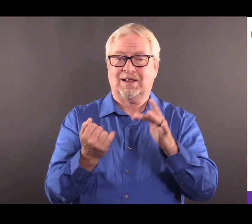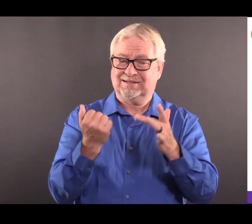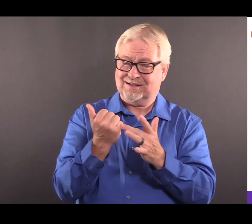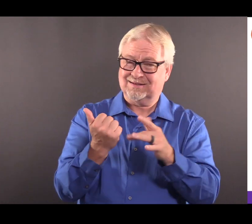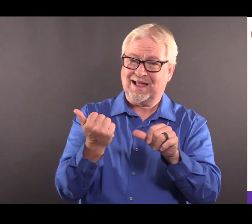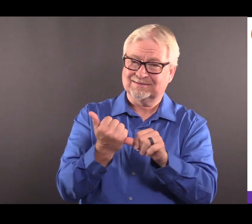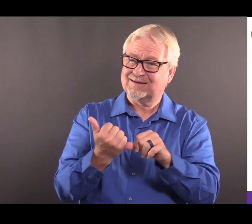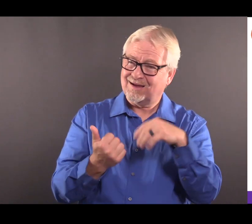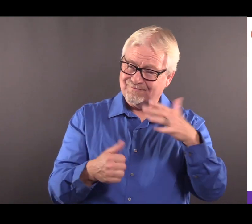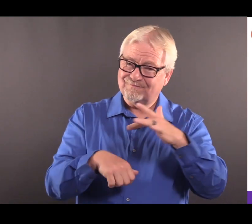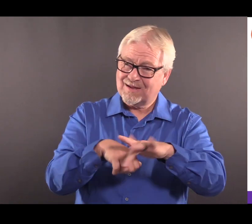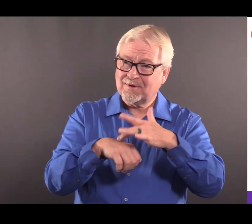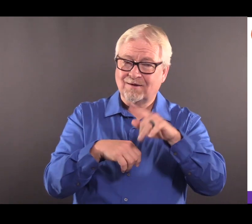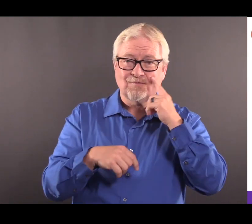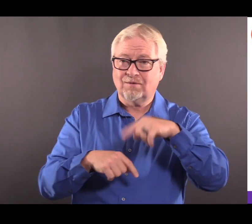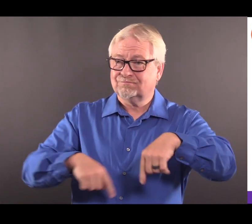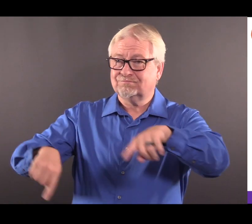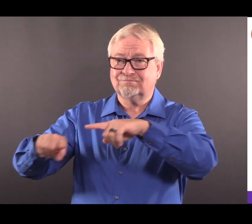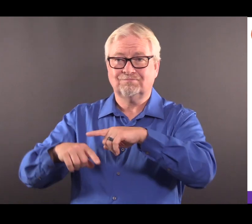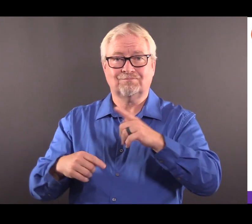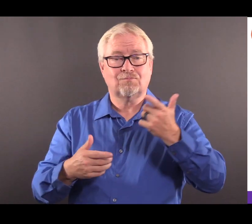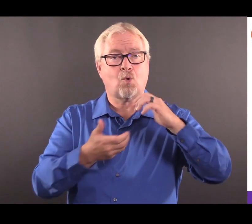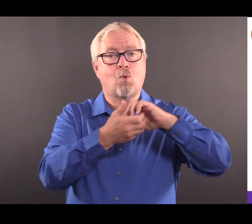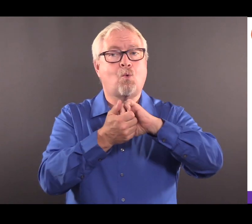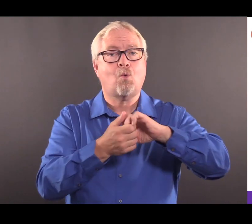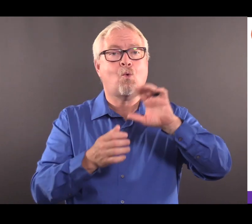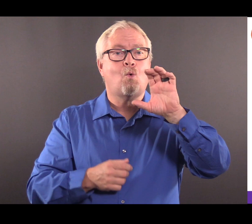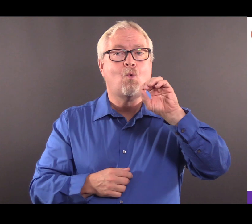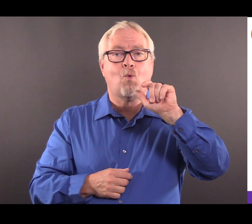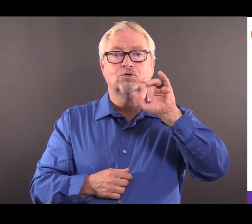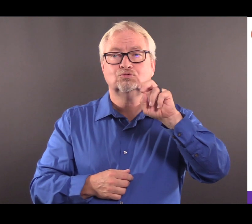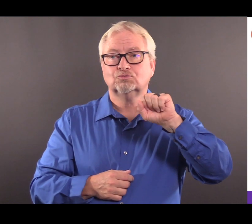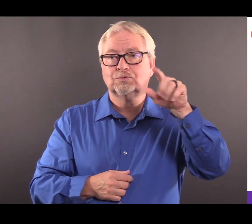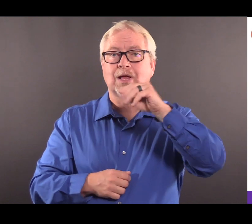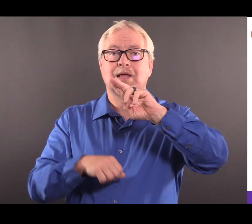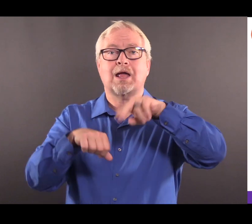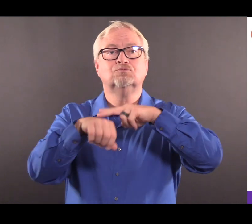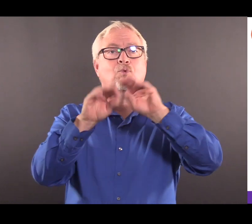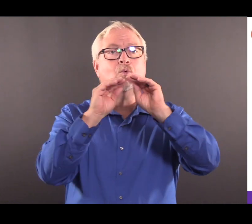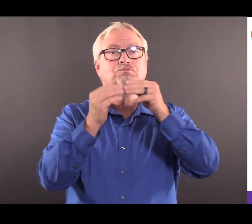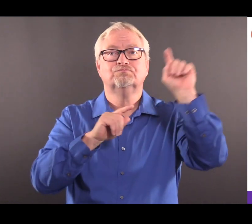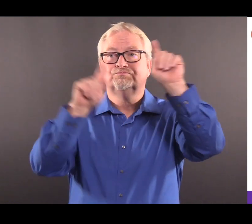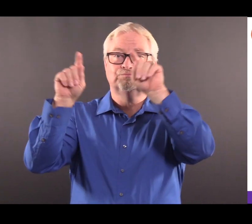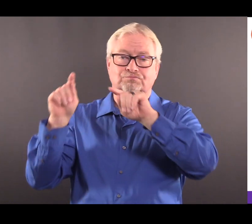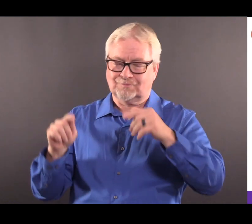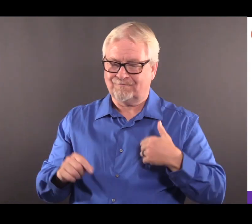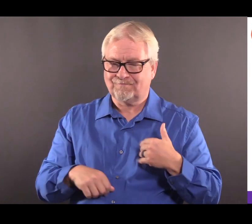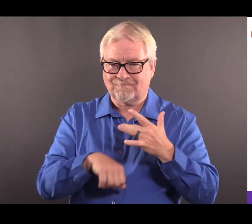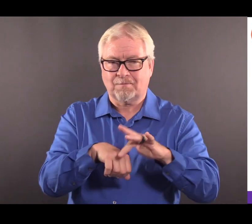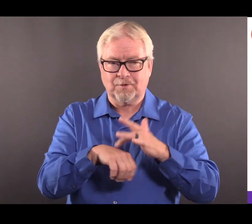Finally, technical assistance is available from providers at the coalitions and